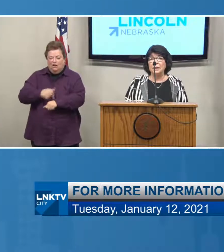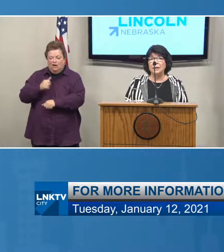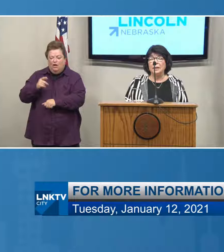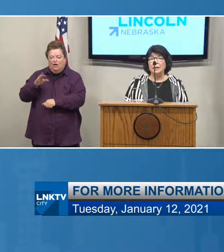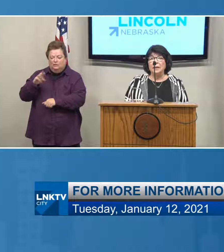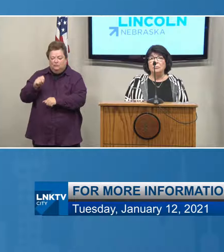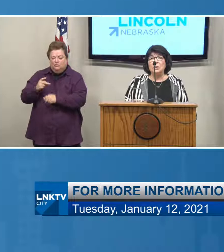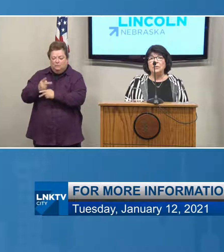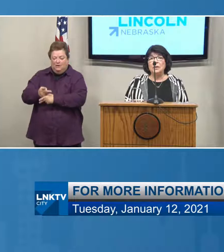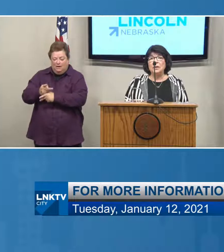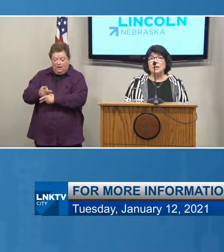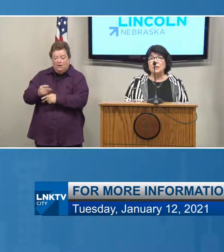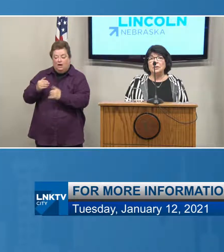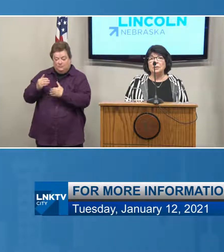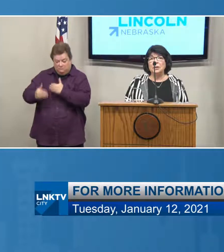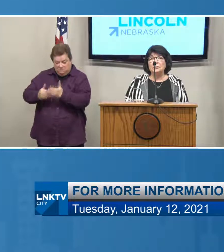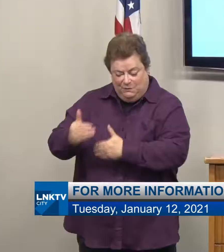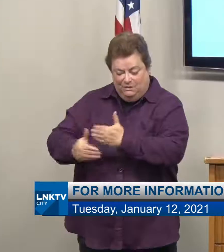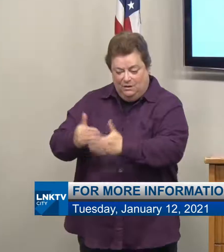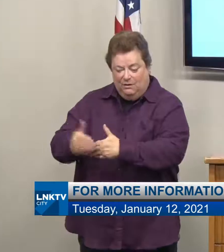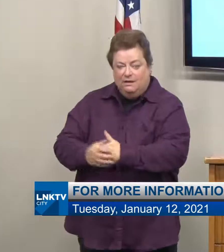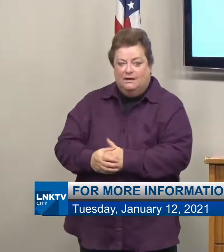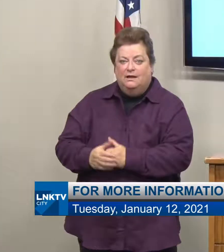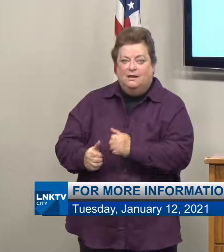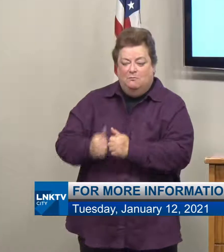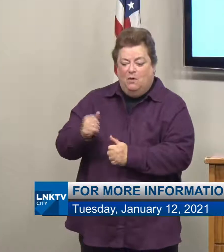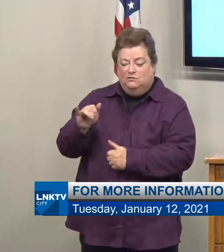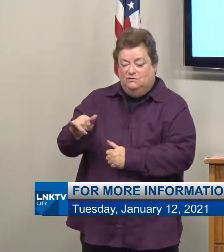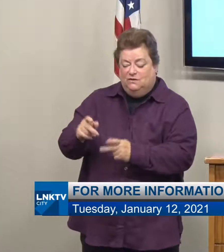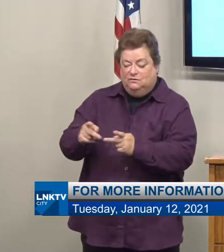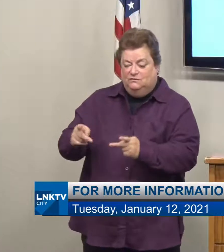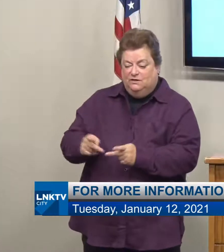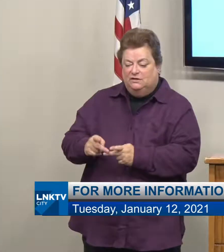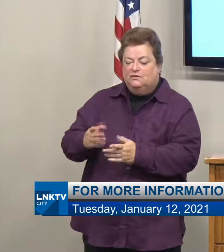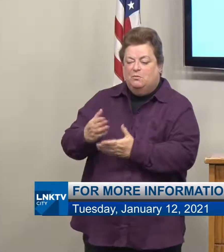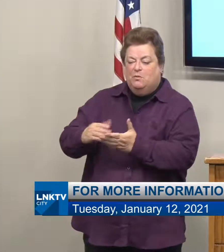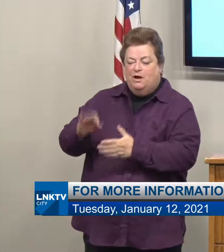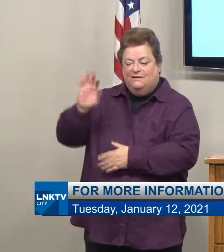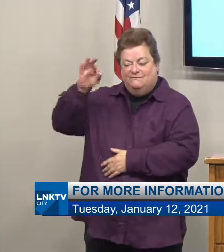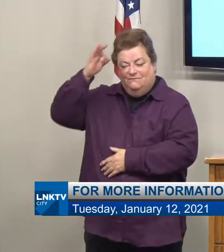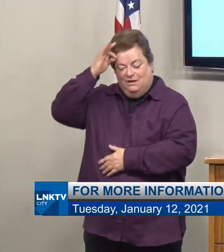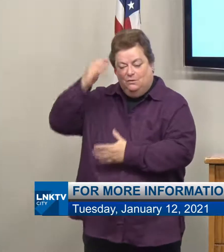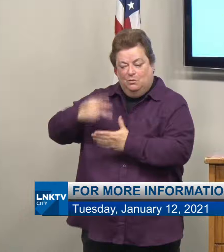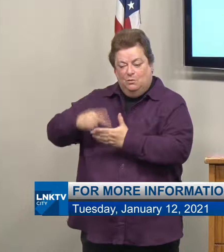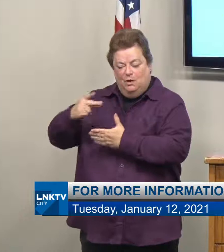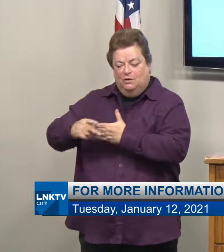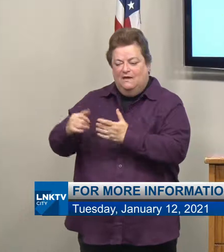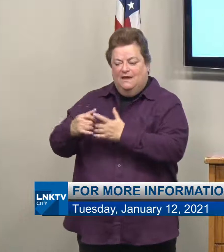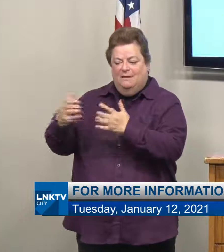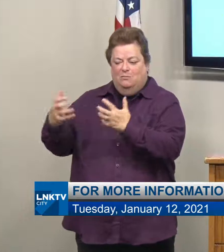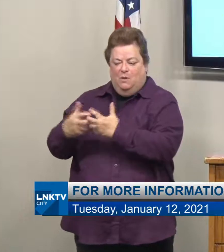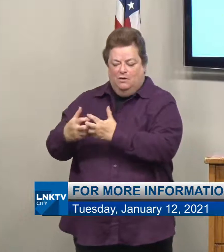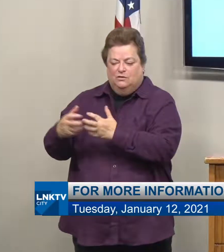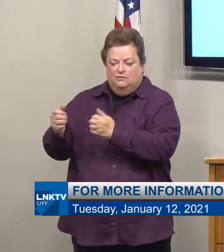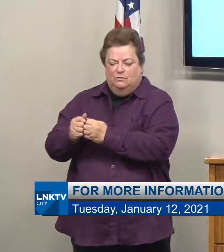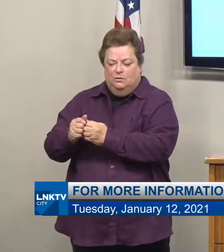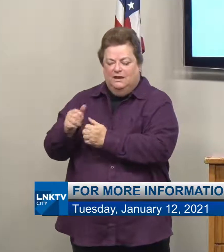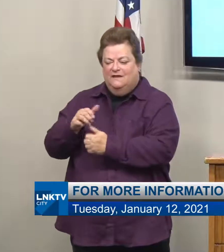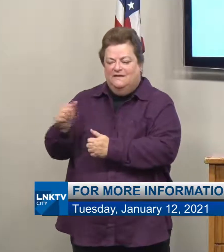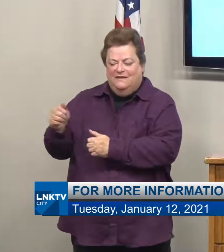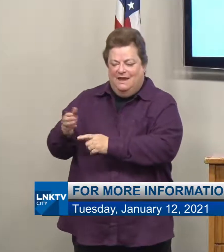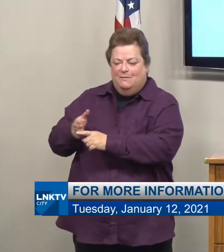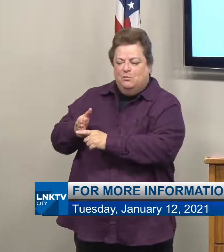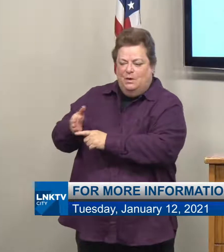moving ahead. Most of the long-term care facilities are part of a federal program that partners them with a primary